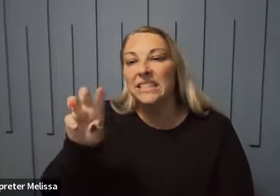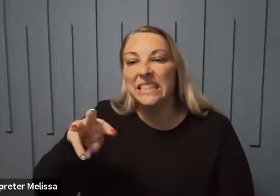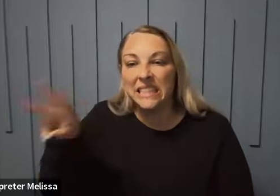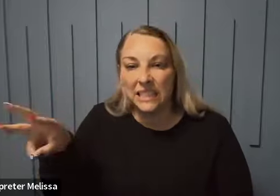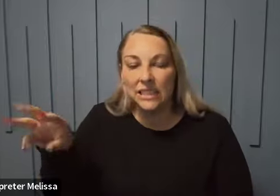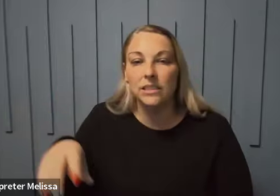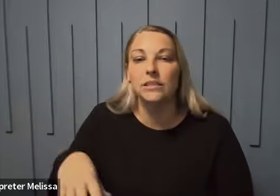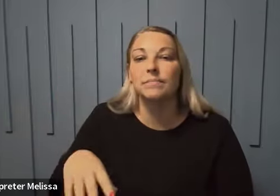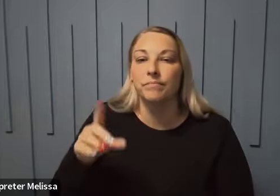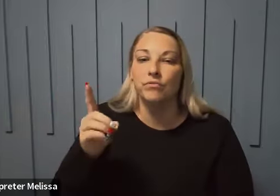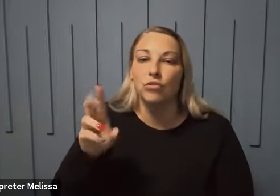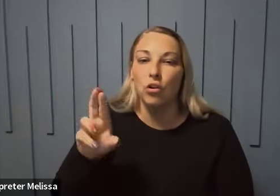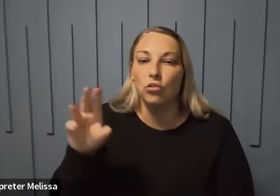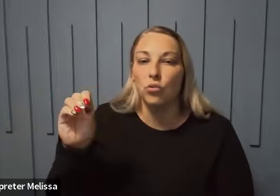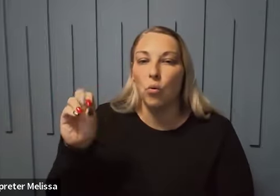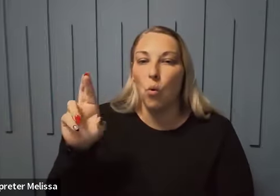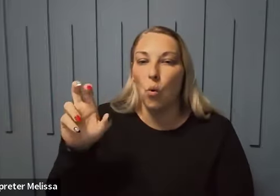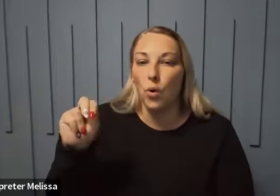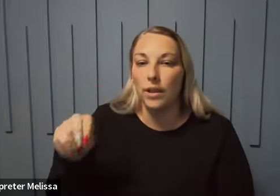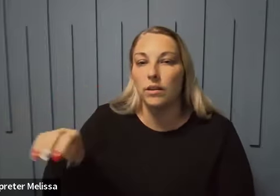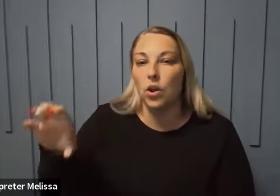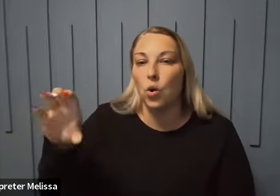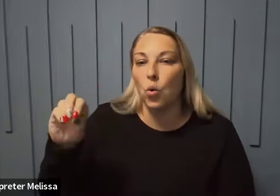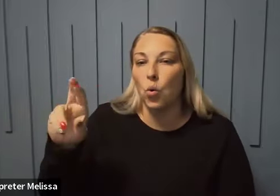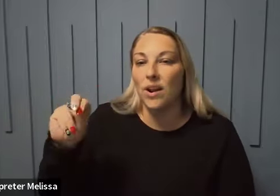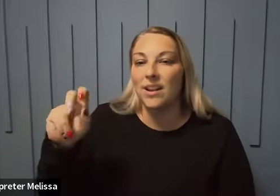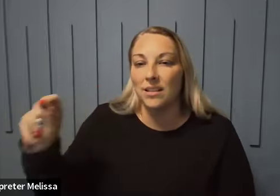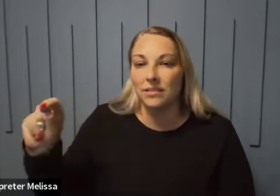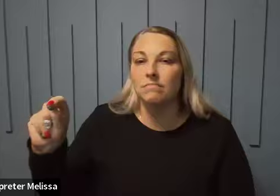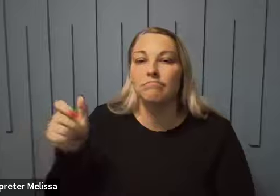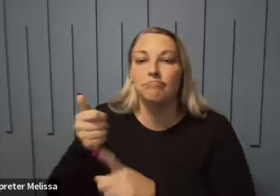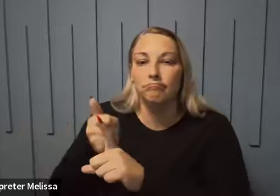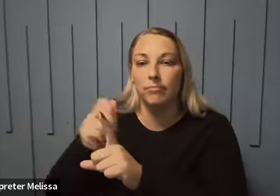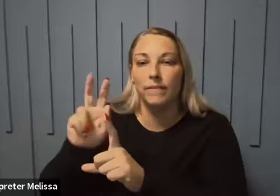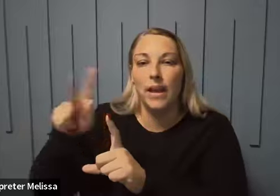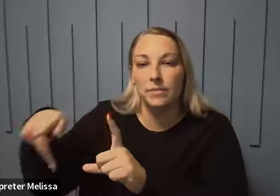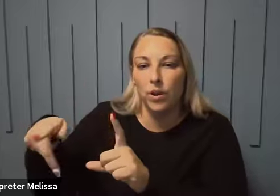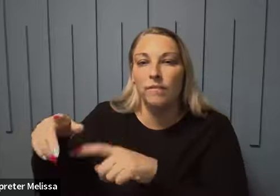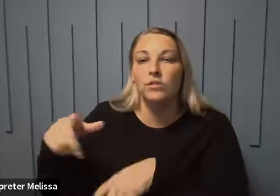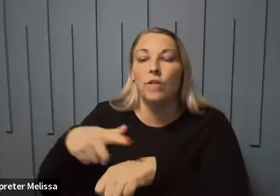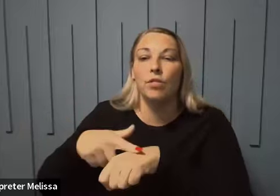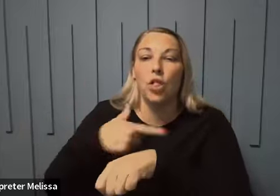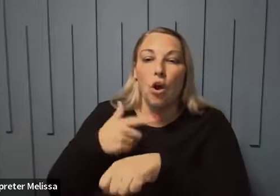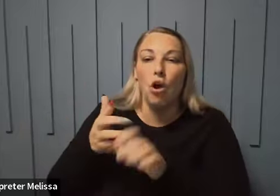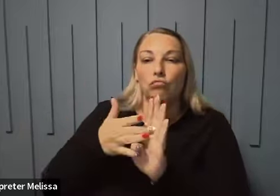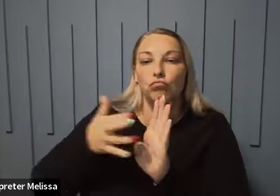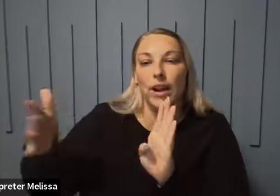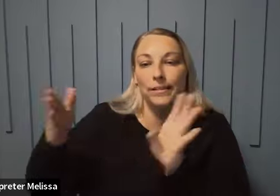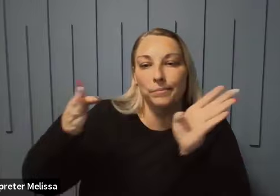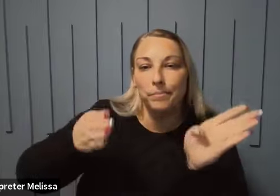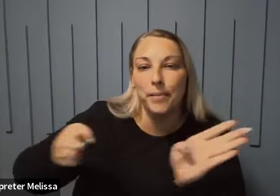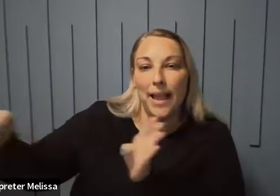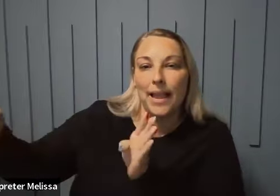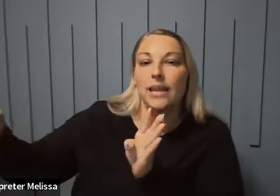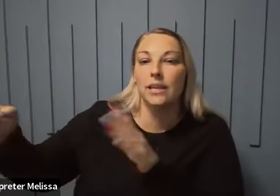Orrin Cornett. He was at that time the vice president of long-range planning and a professor of acoustics. He was a physicist and he